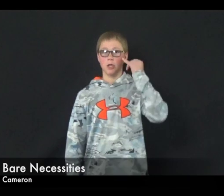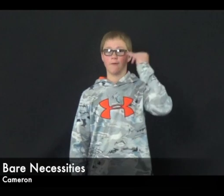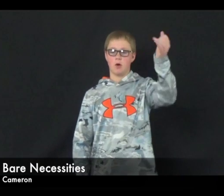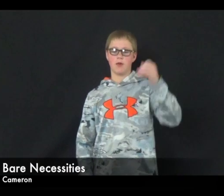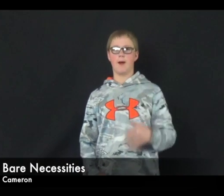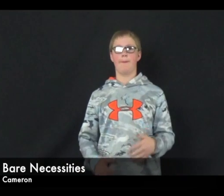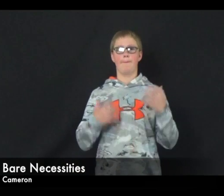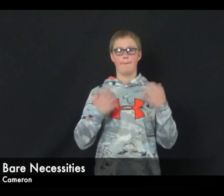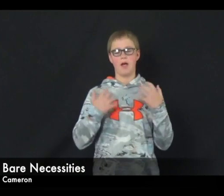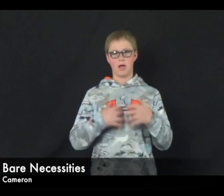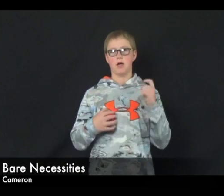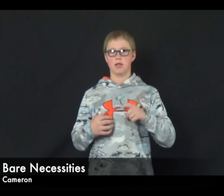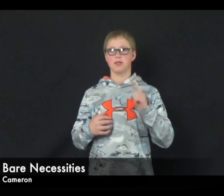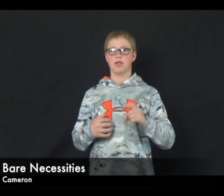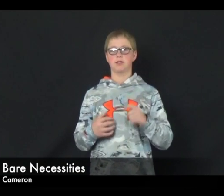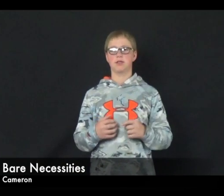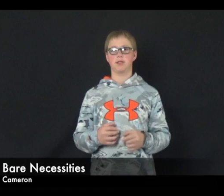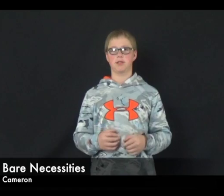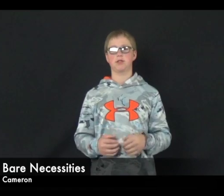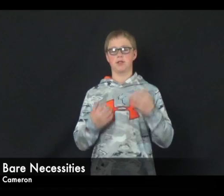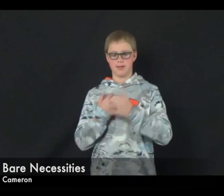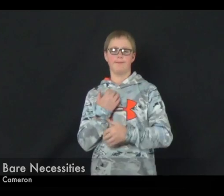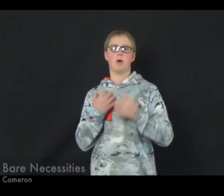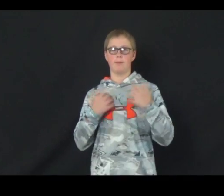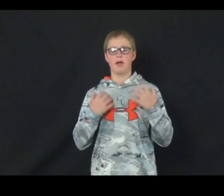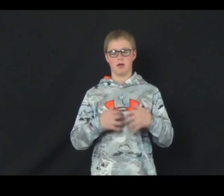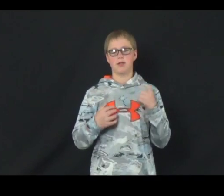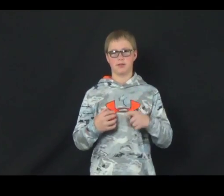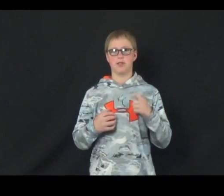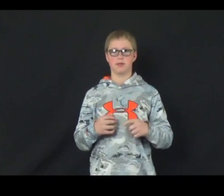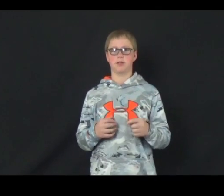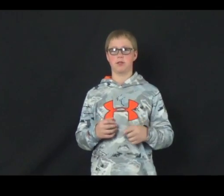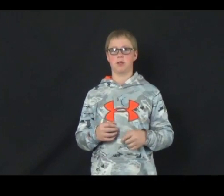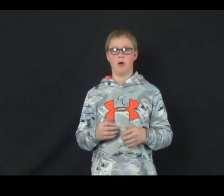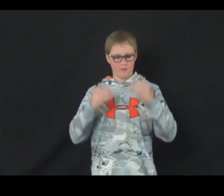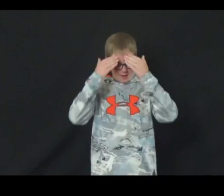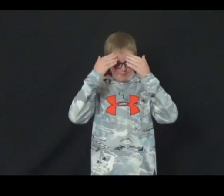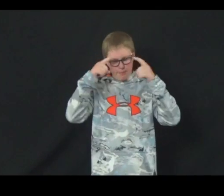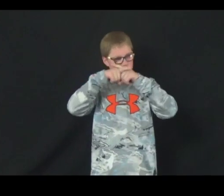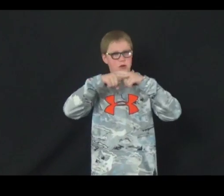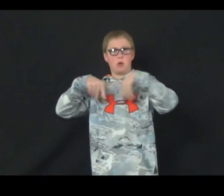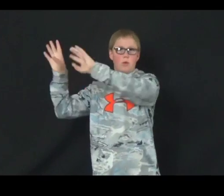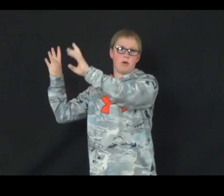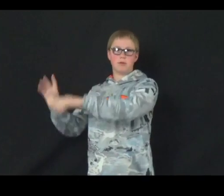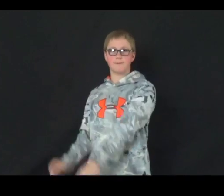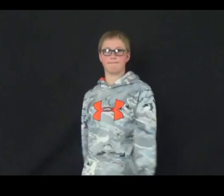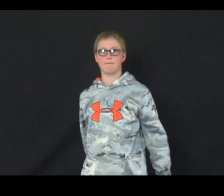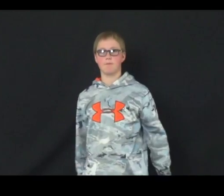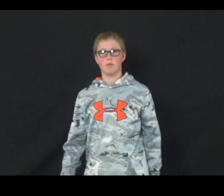Look, all the bare necessities, the simple bare necessities. Forget about your worries and your